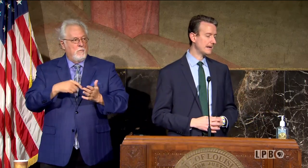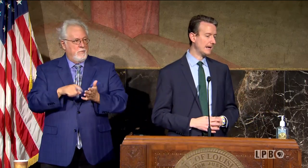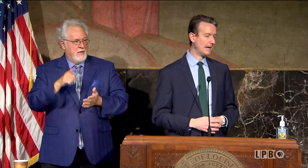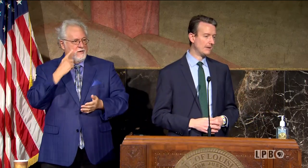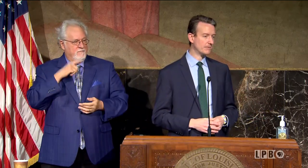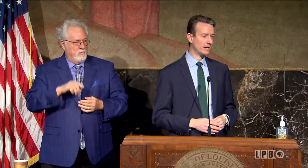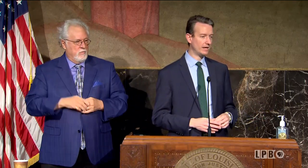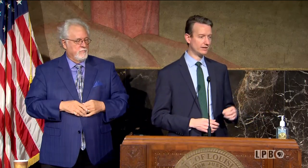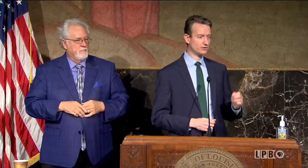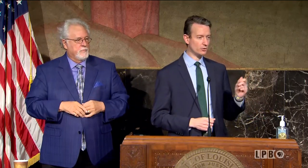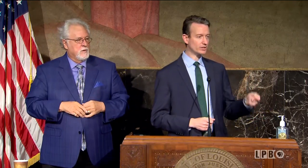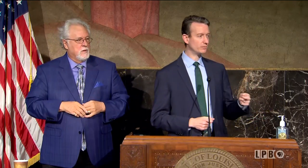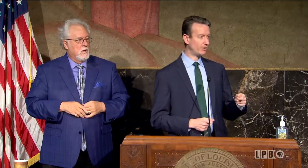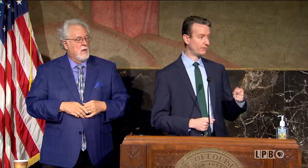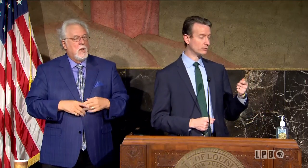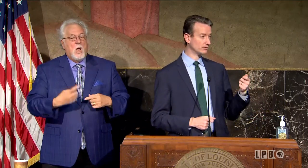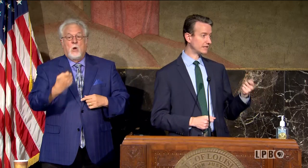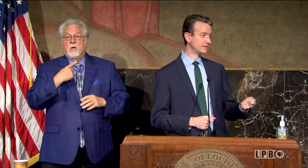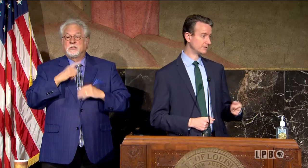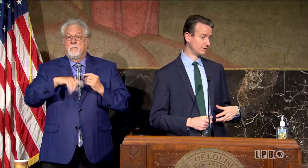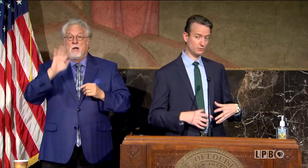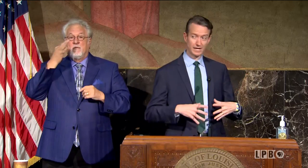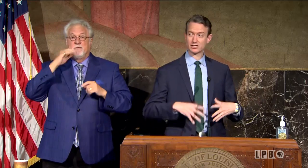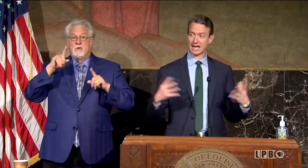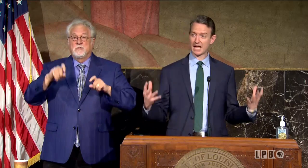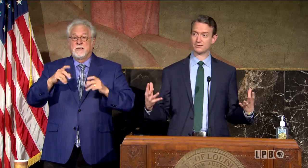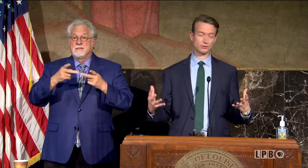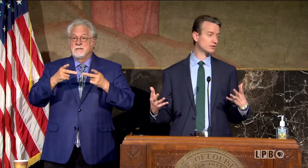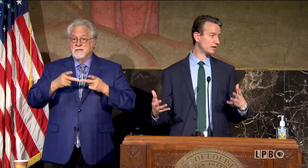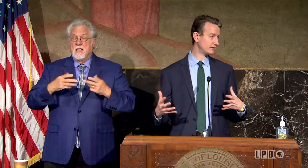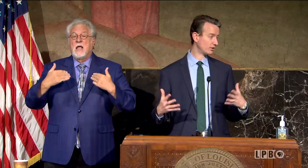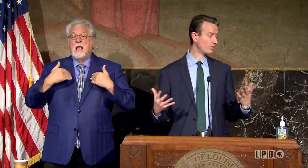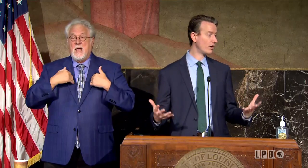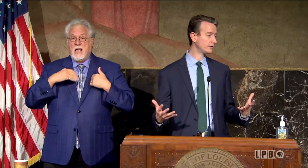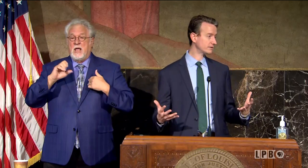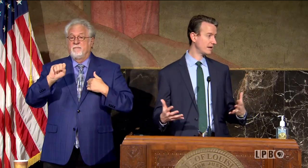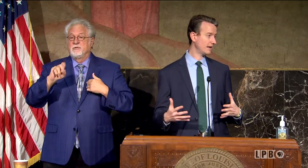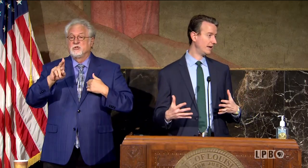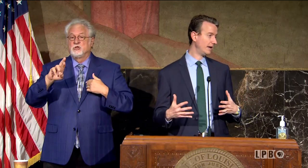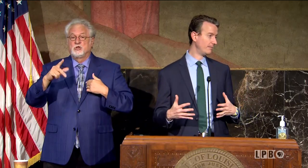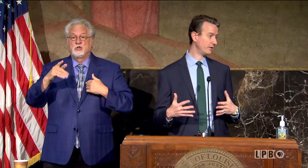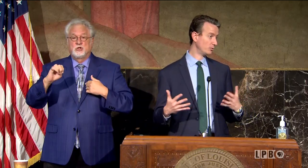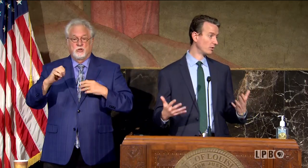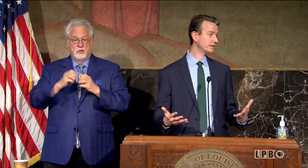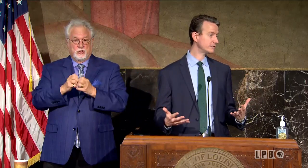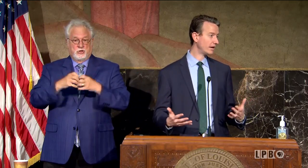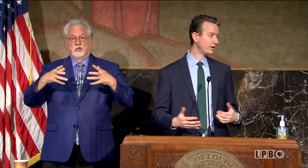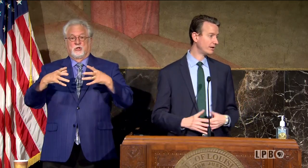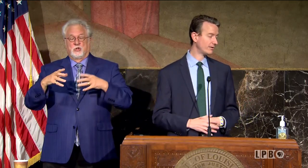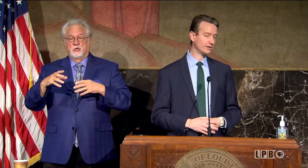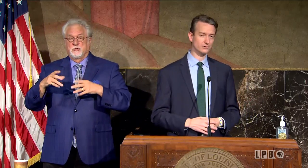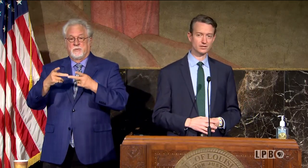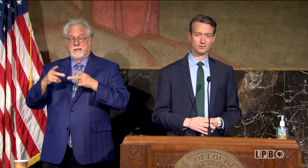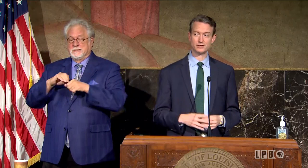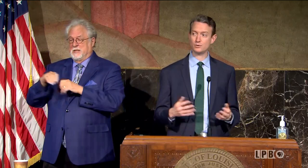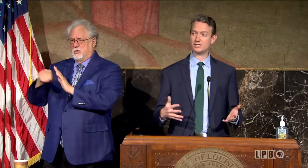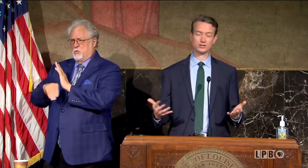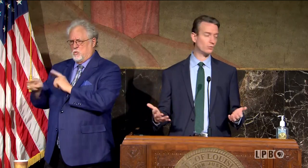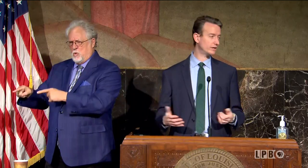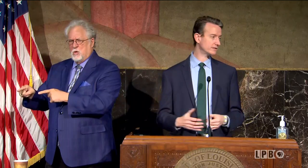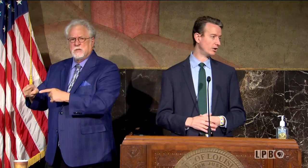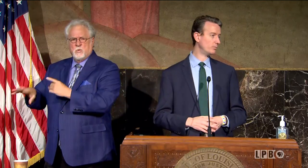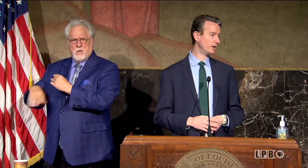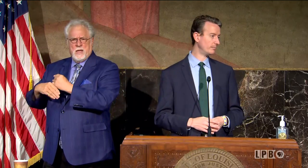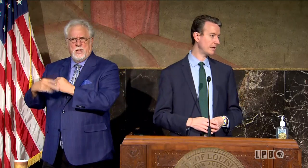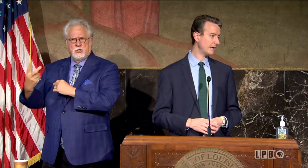for. To your question about federal testing sites, so we actually have surge sites across the New Orleans area. I think there's going to be 2